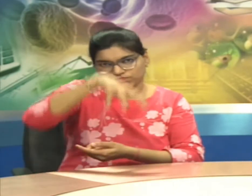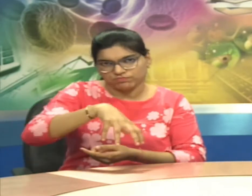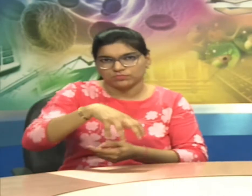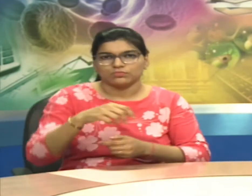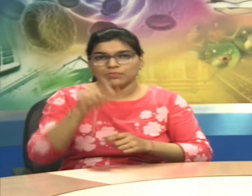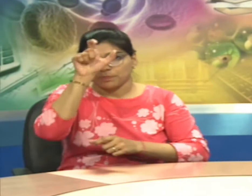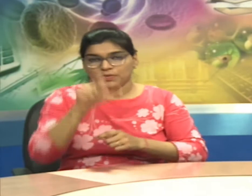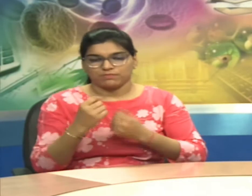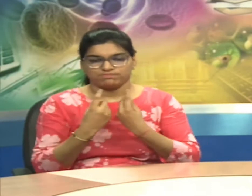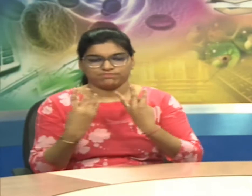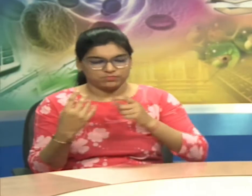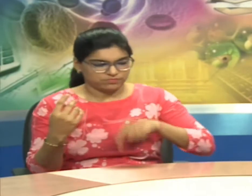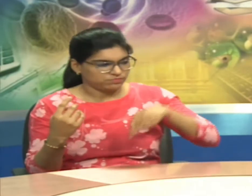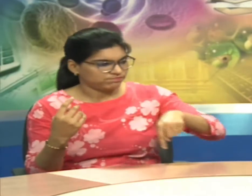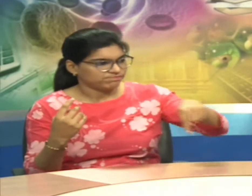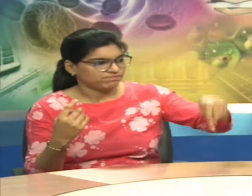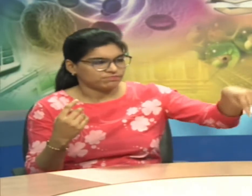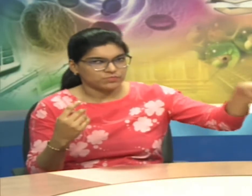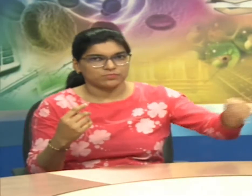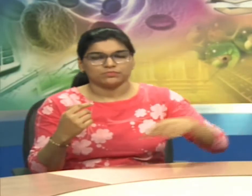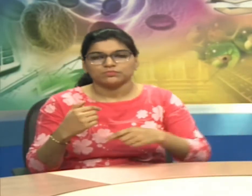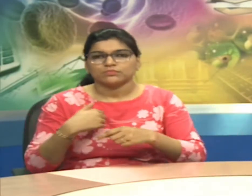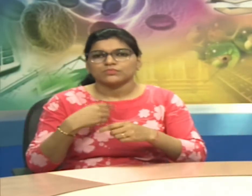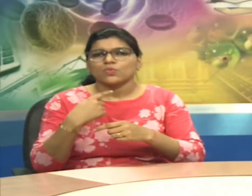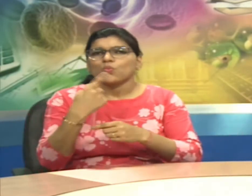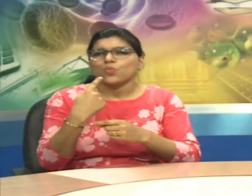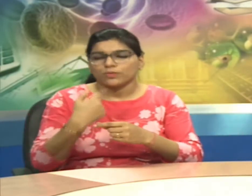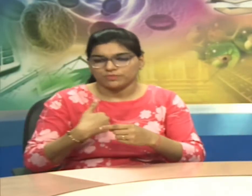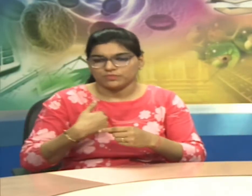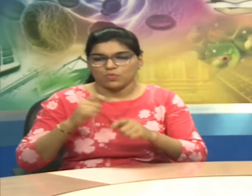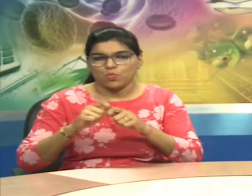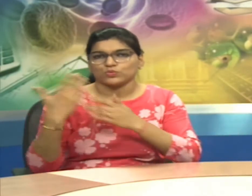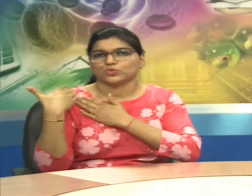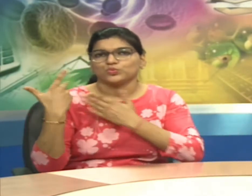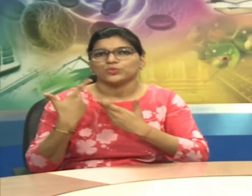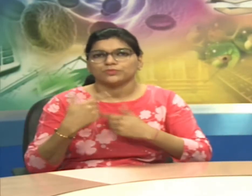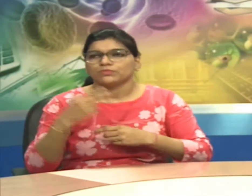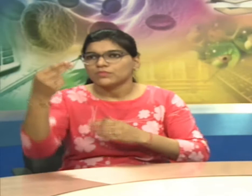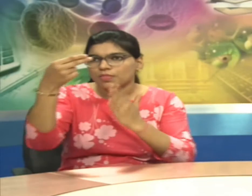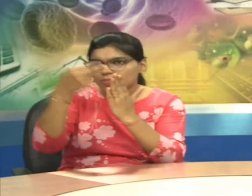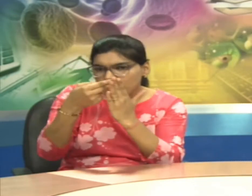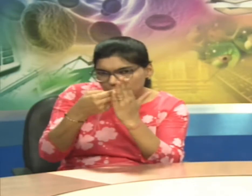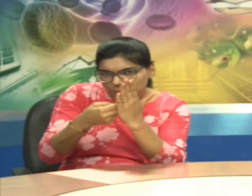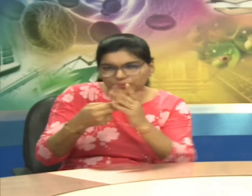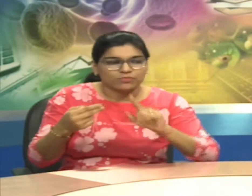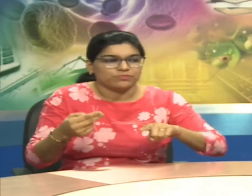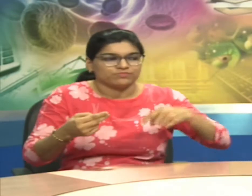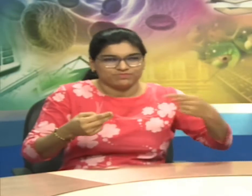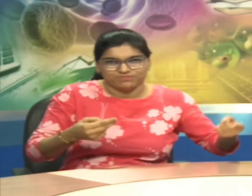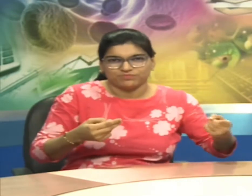for example, there are several desks on bank who have different kind of